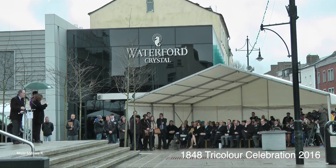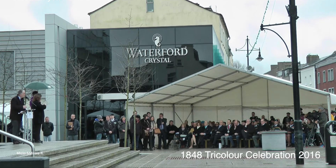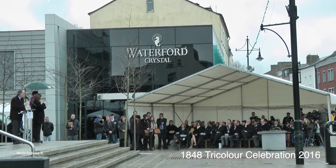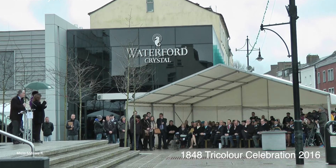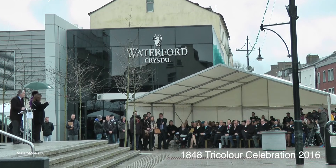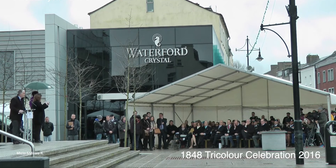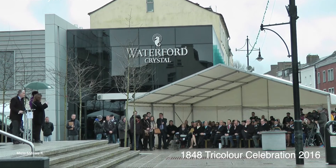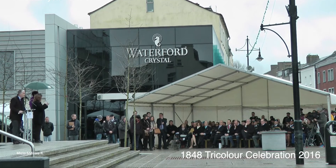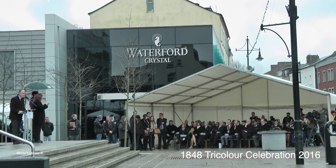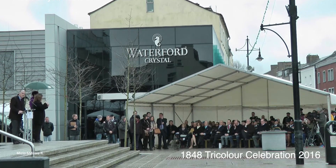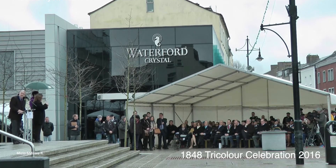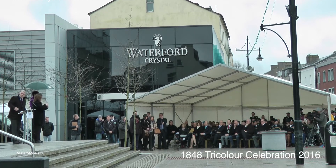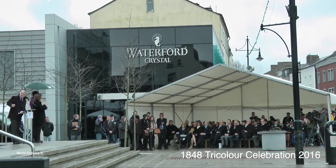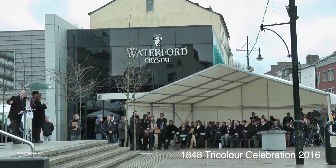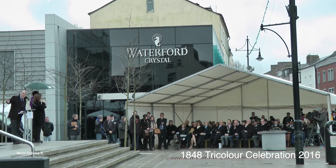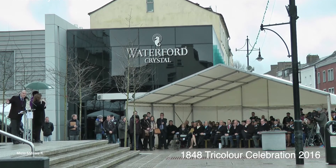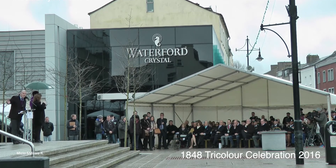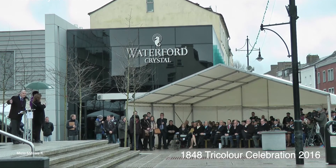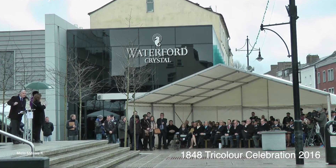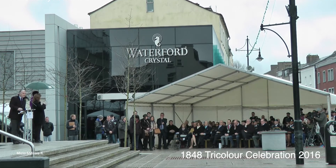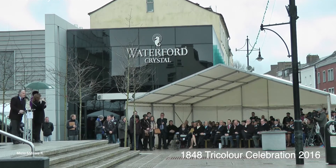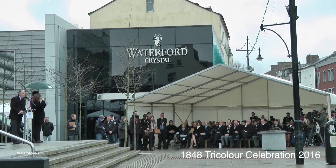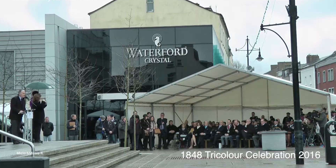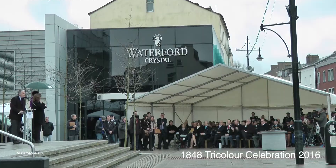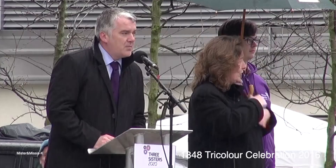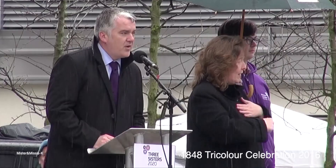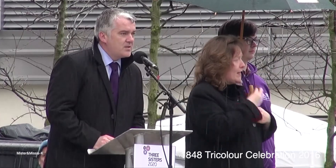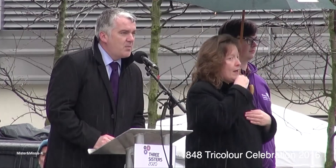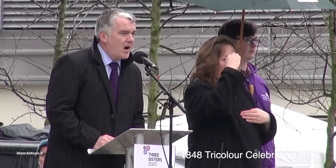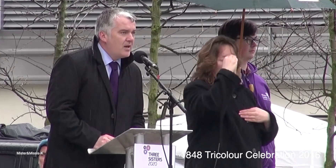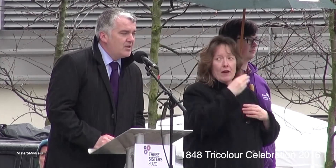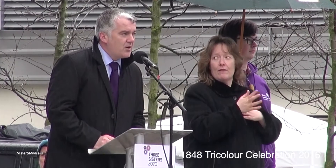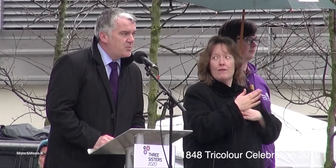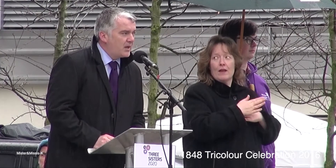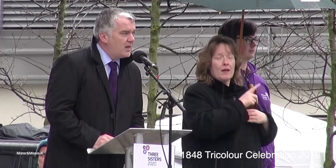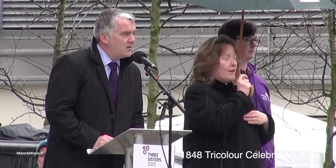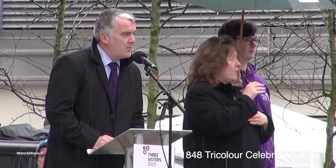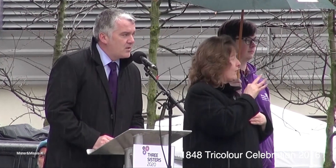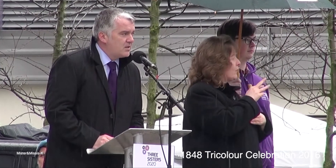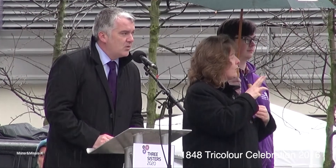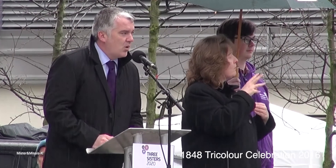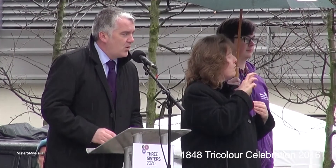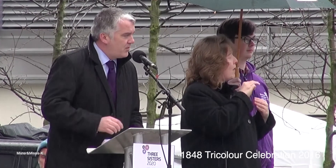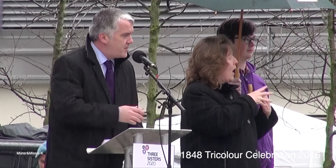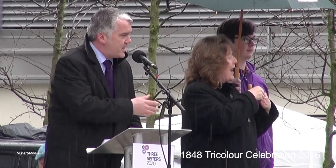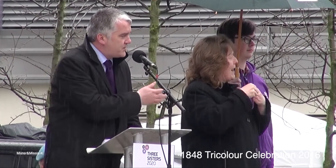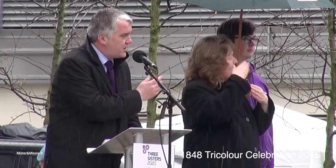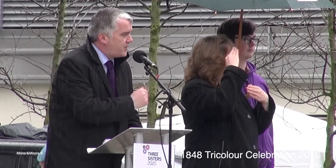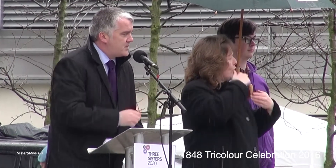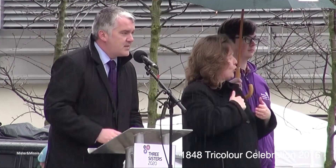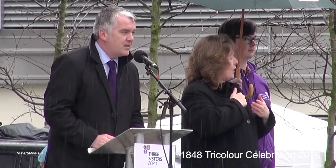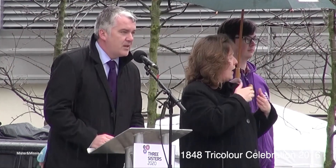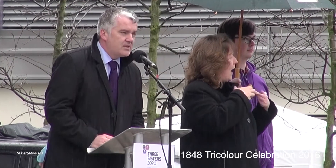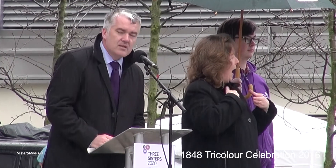the Canadian ambassador here today. The American flag, Thomas Francis Meagher led the Irish Brigade in the American Civil War. We represented